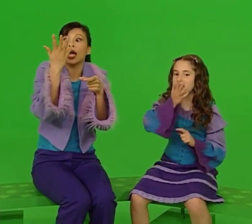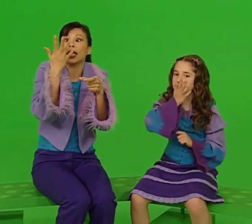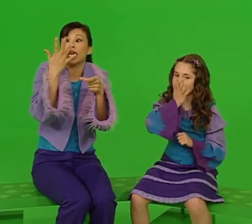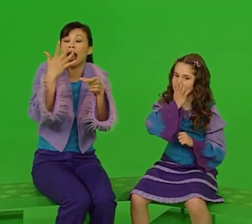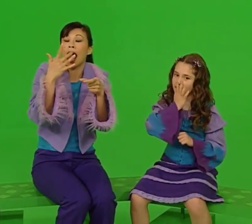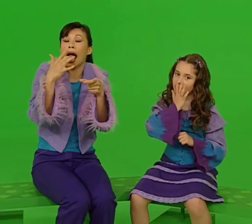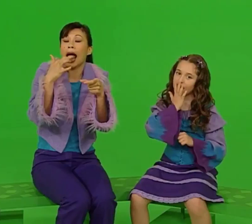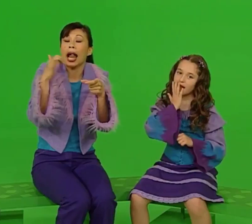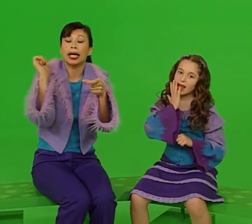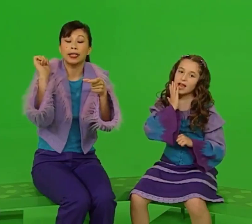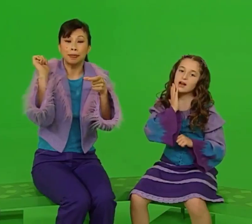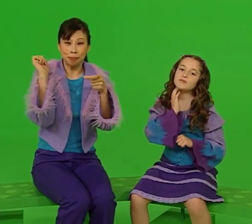honey."